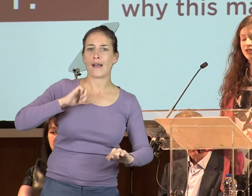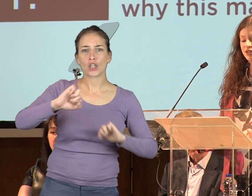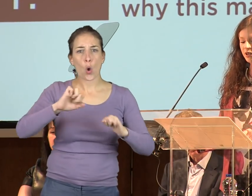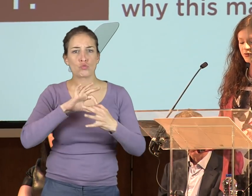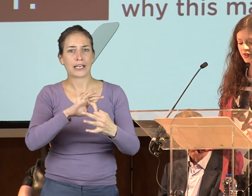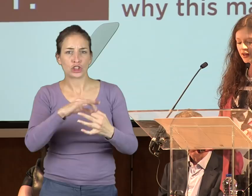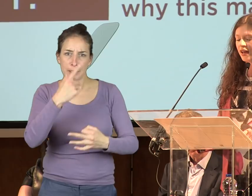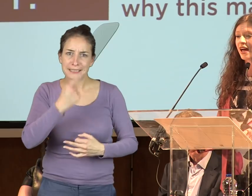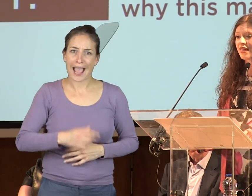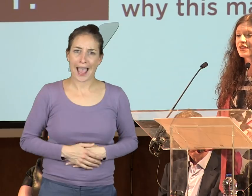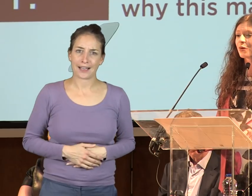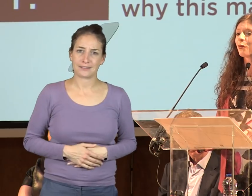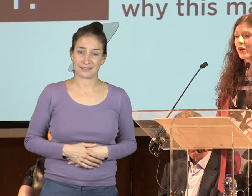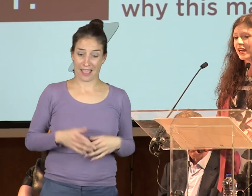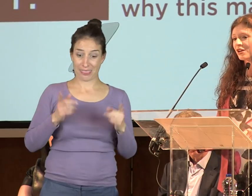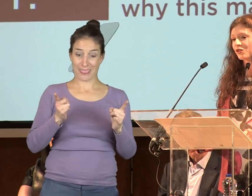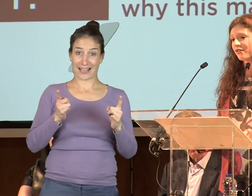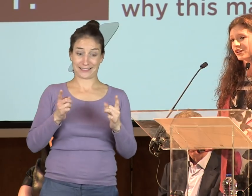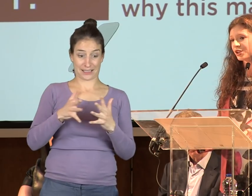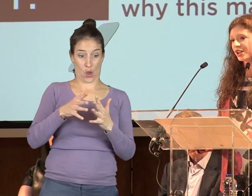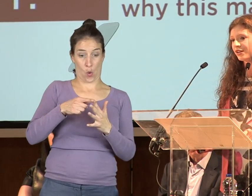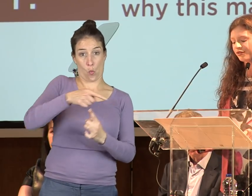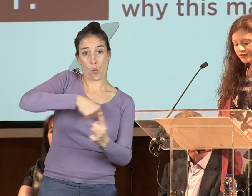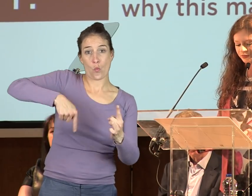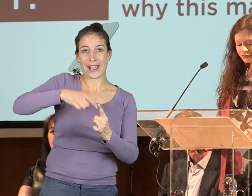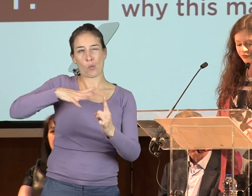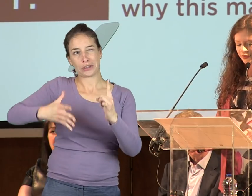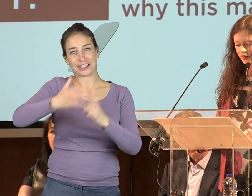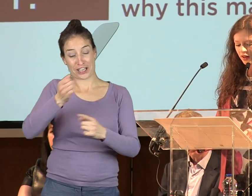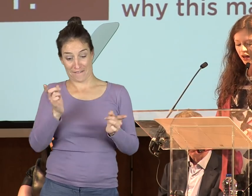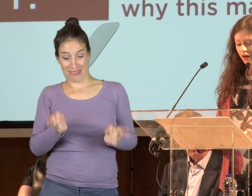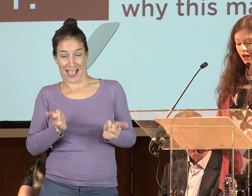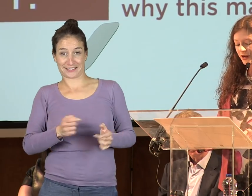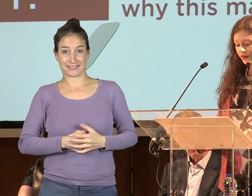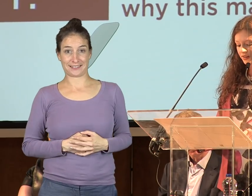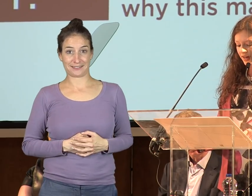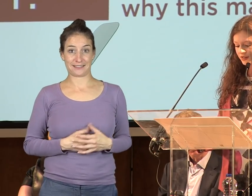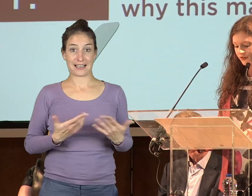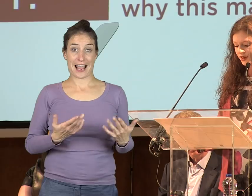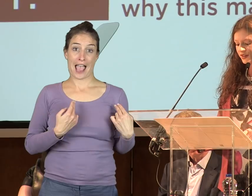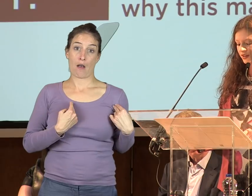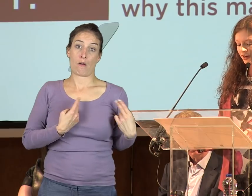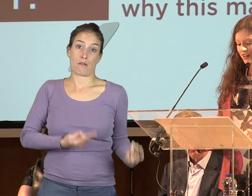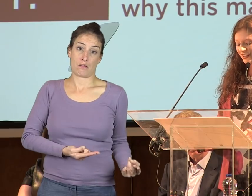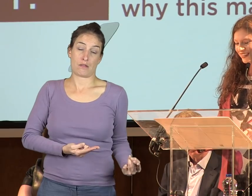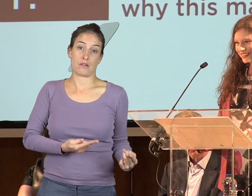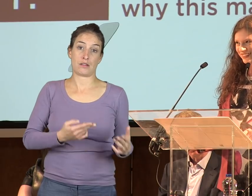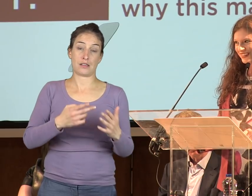and relationships. And that's what we are striving to achieve. I'm now going to hand over to